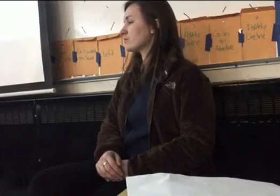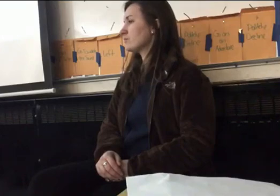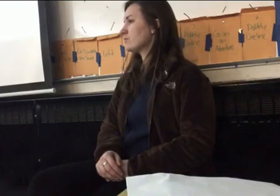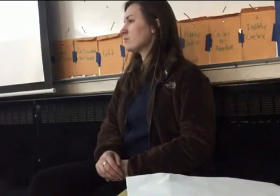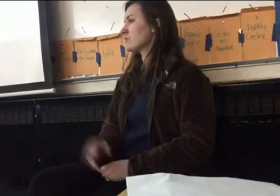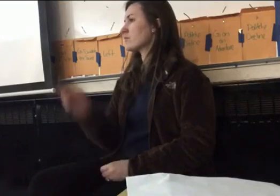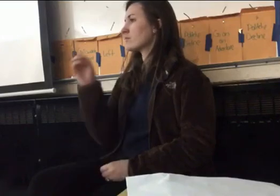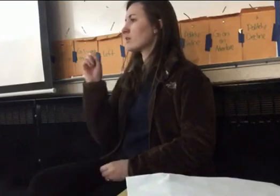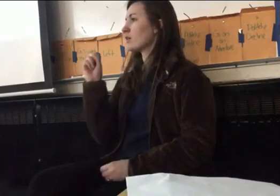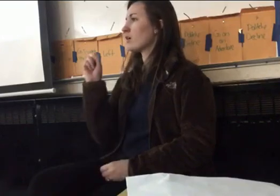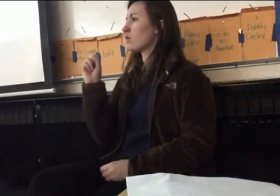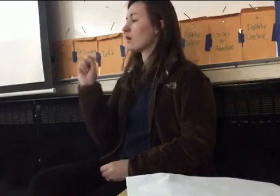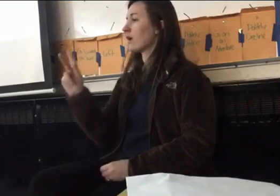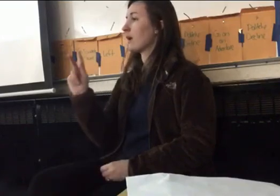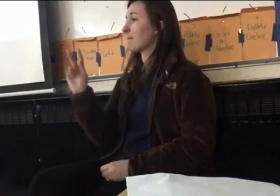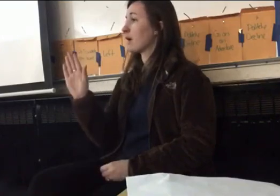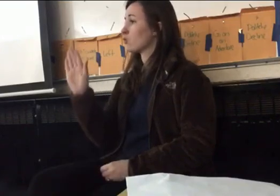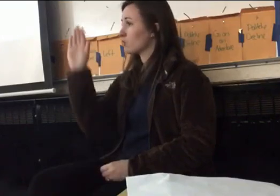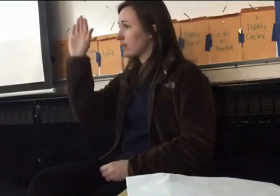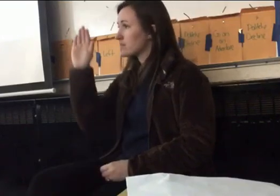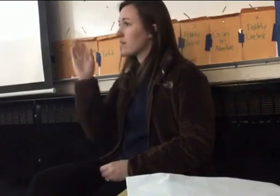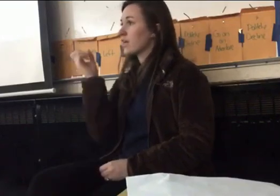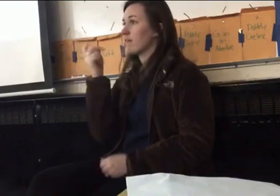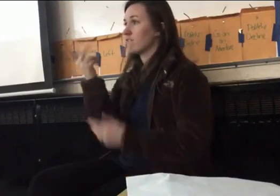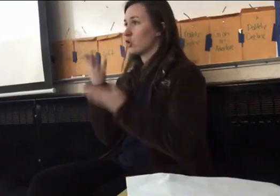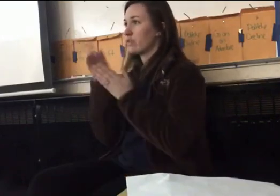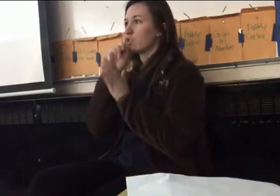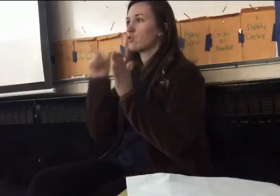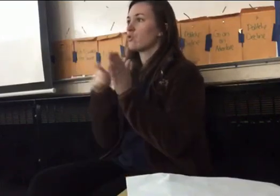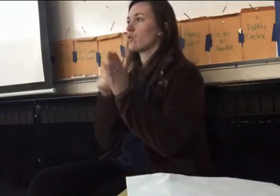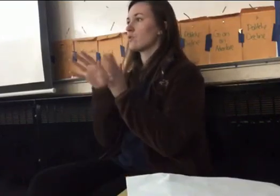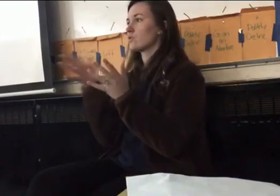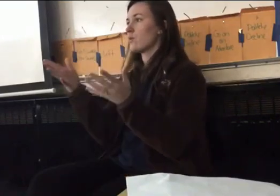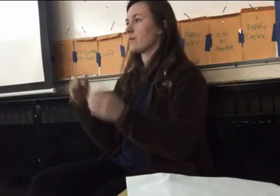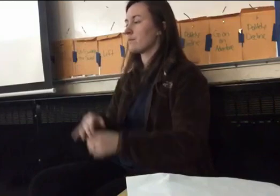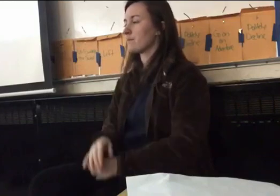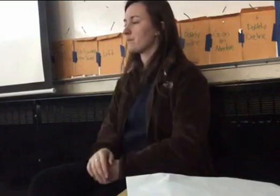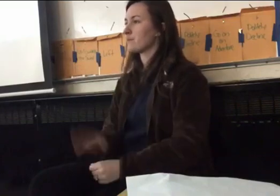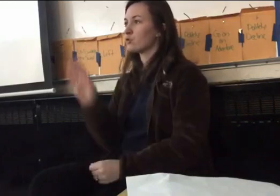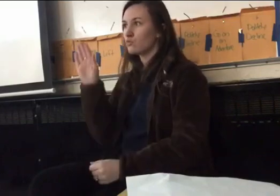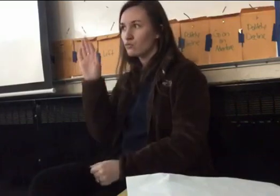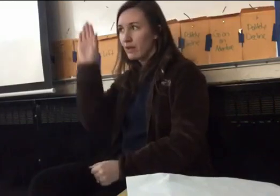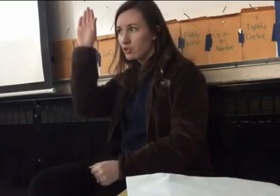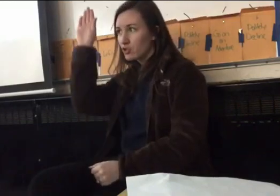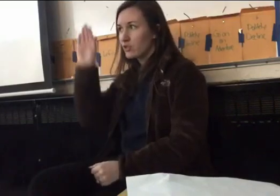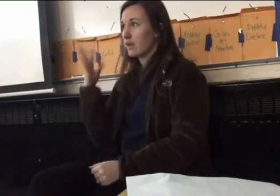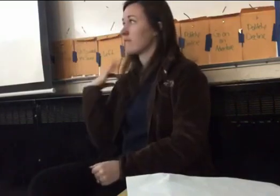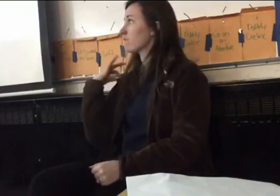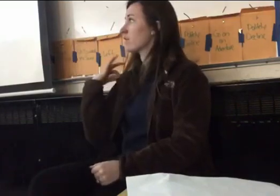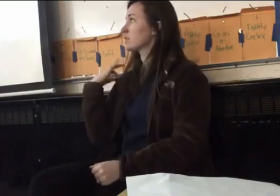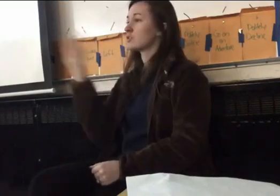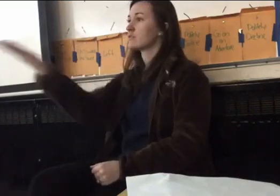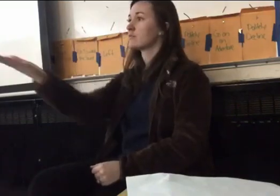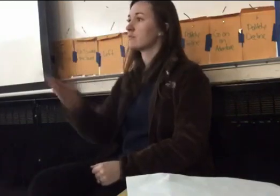All right, raising your hand, what are a couple things that we're noticing in this image? Raising your hand,